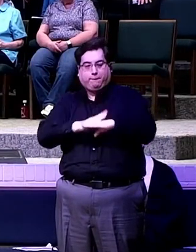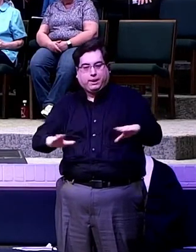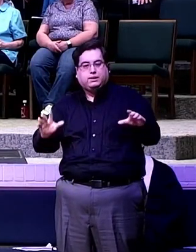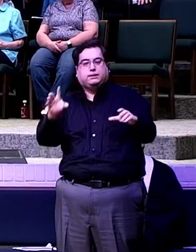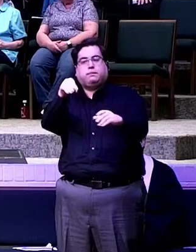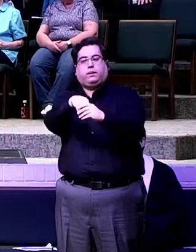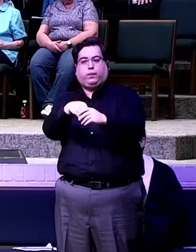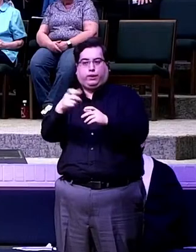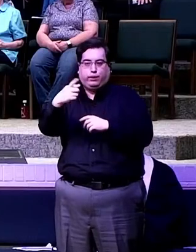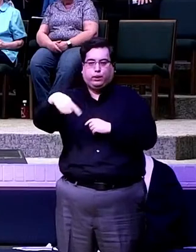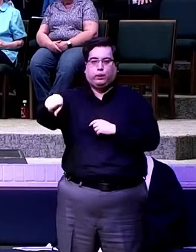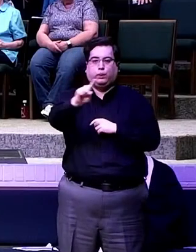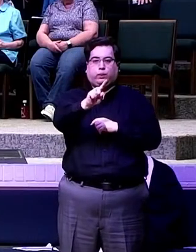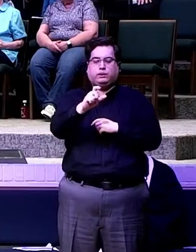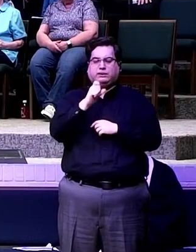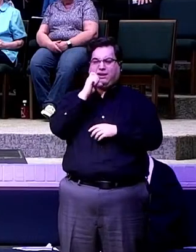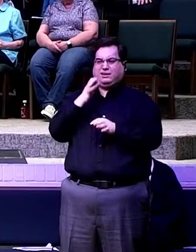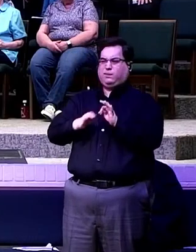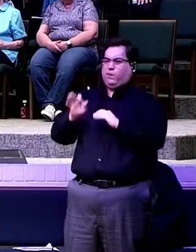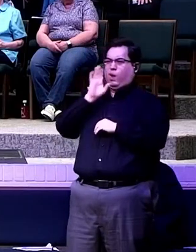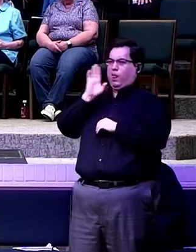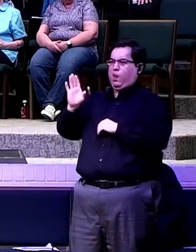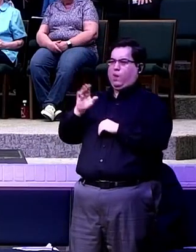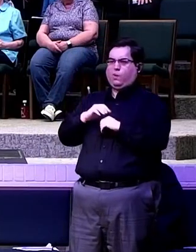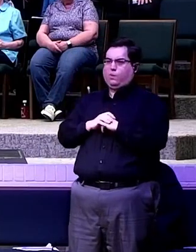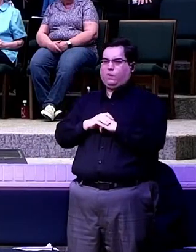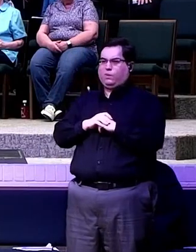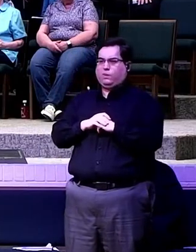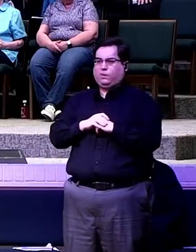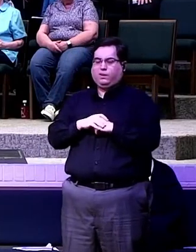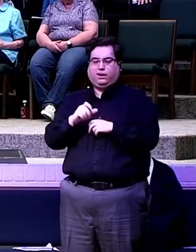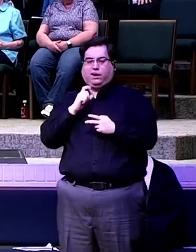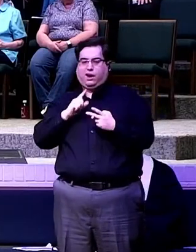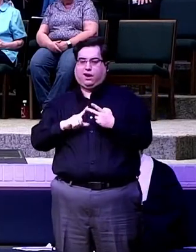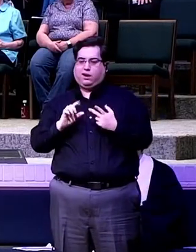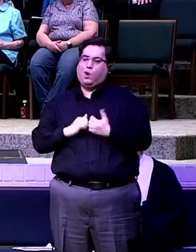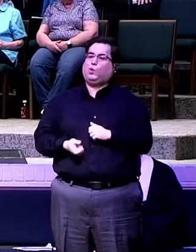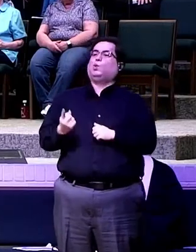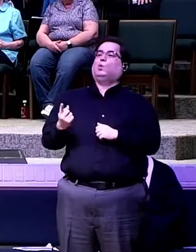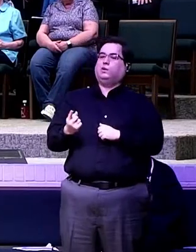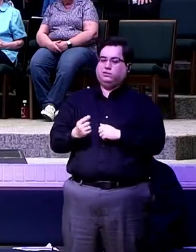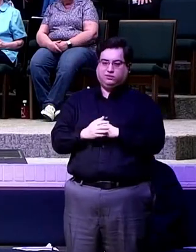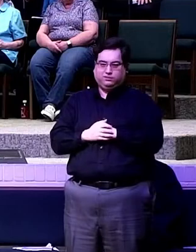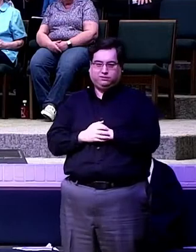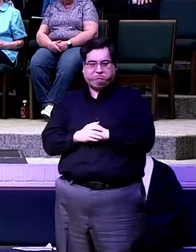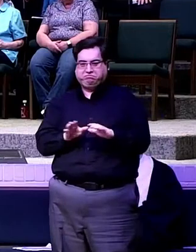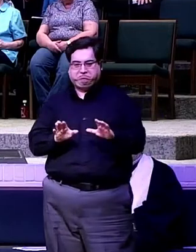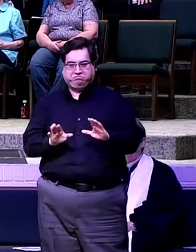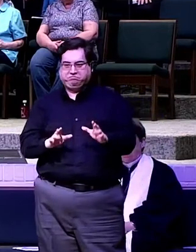not a simple hello. That's not a simple how you doing.